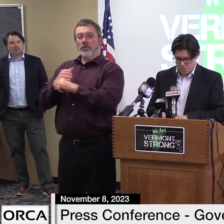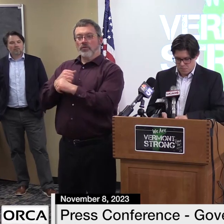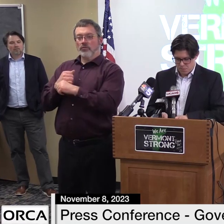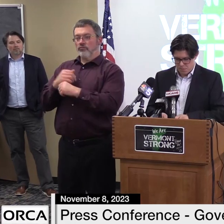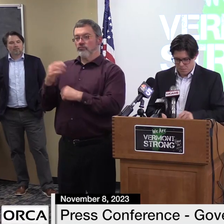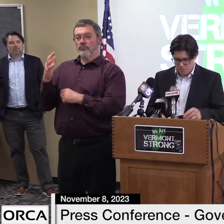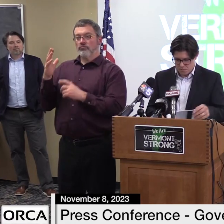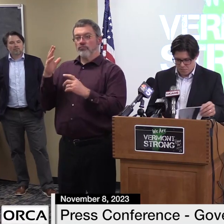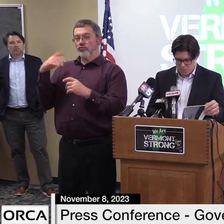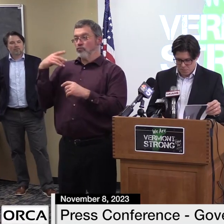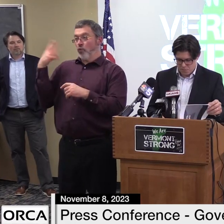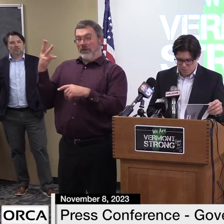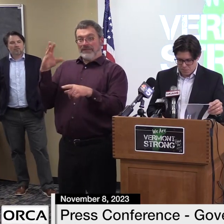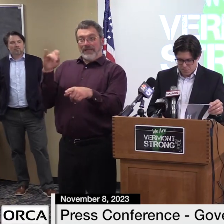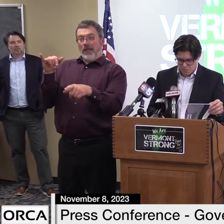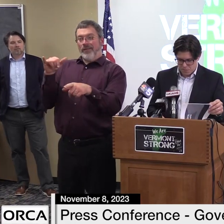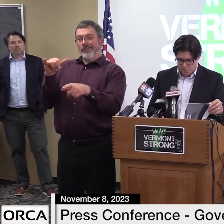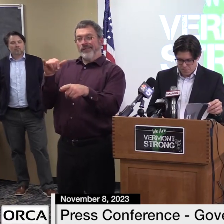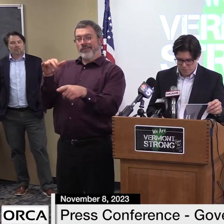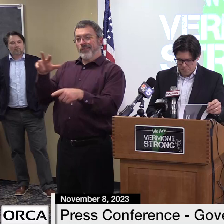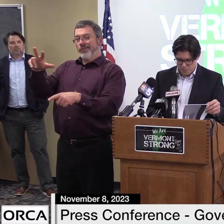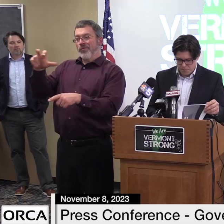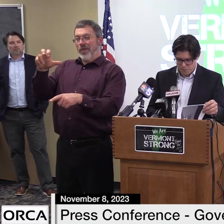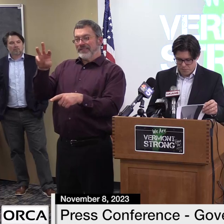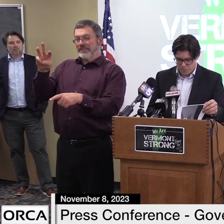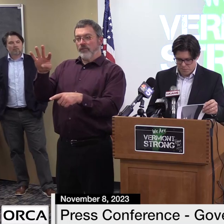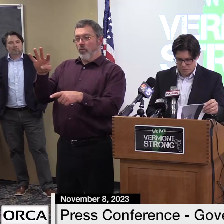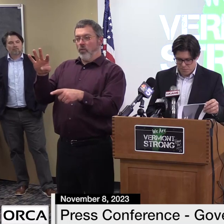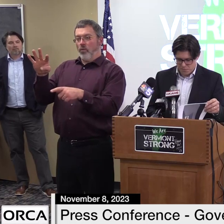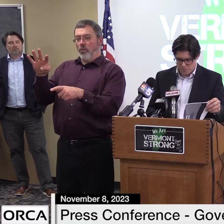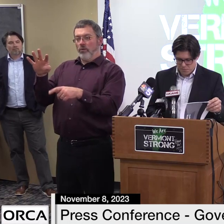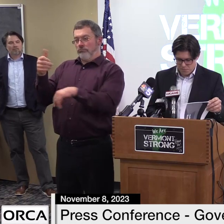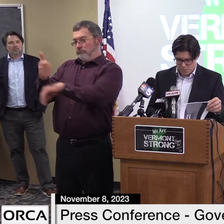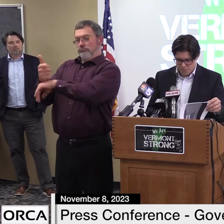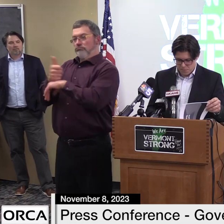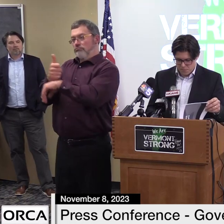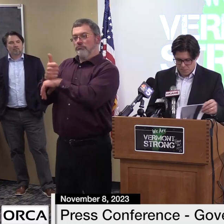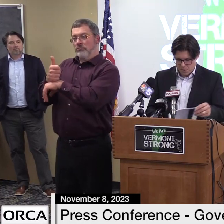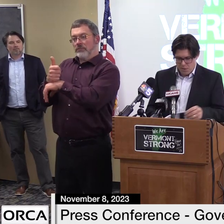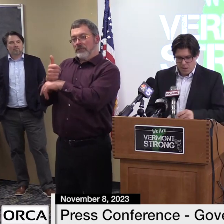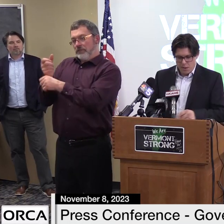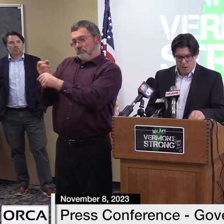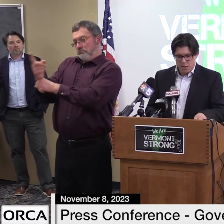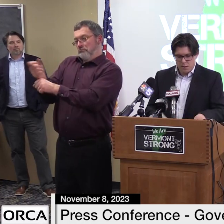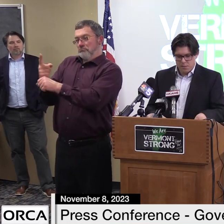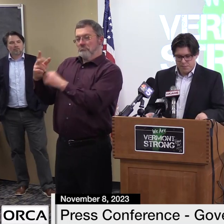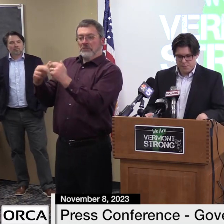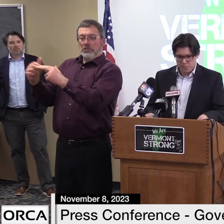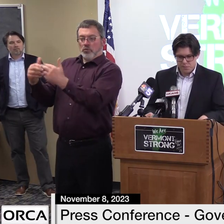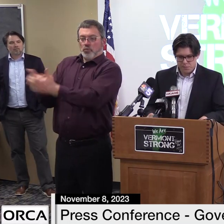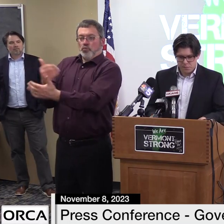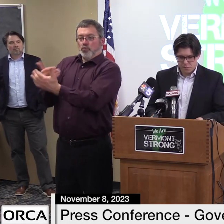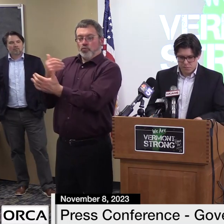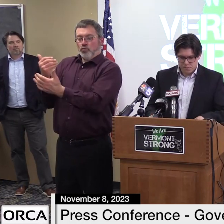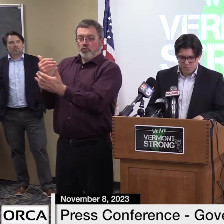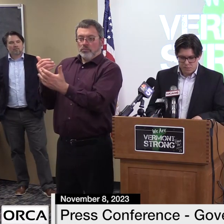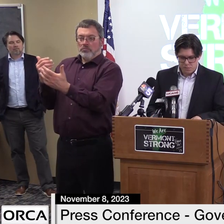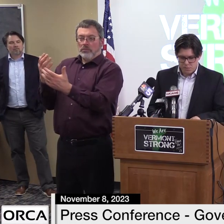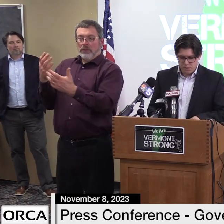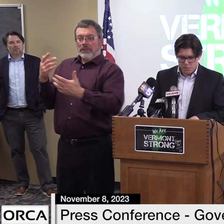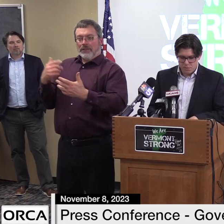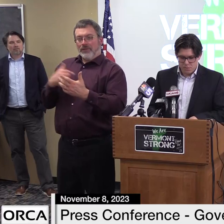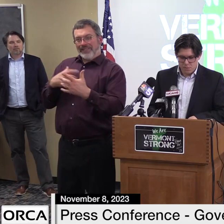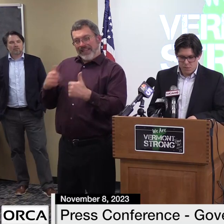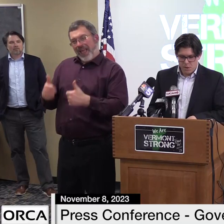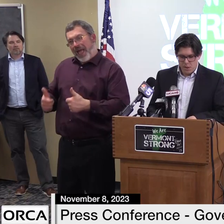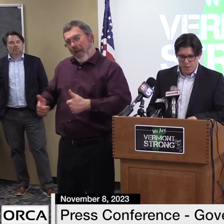produce 3,624 homes or units per year to try to ramp back up to